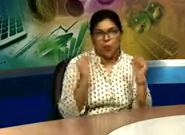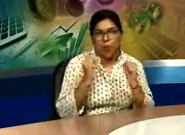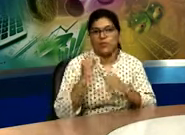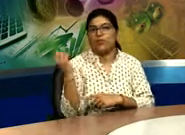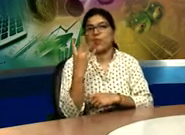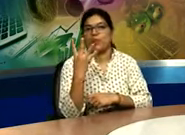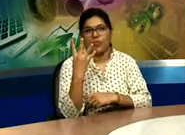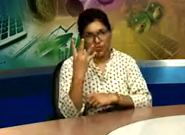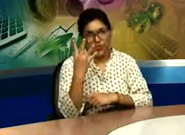And winter